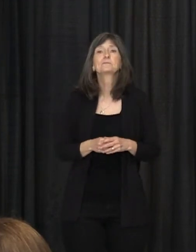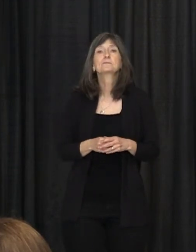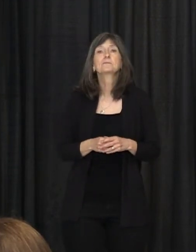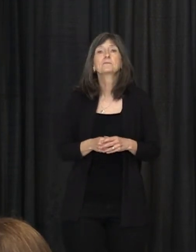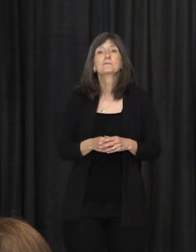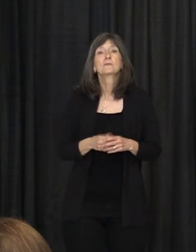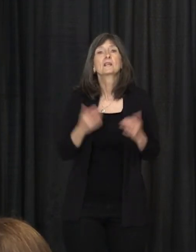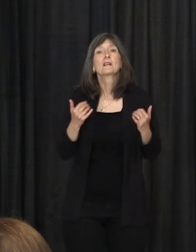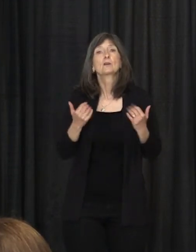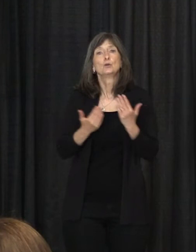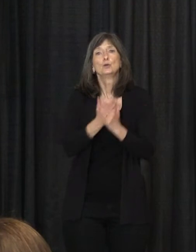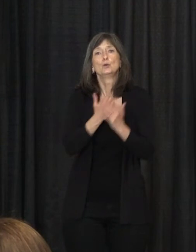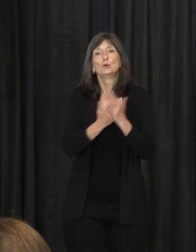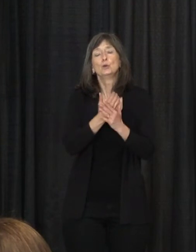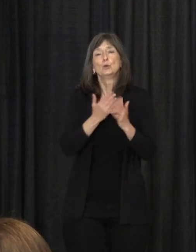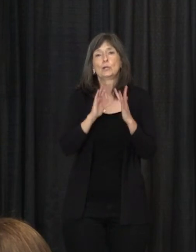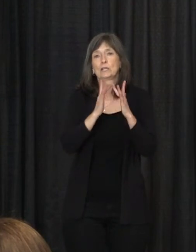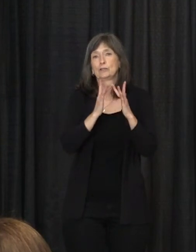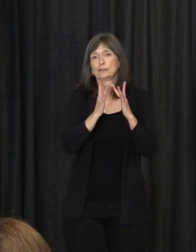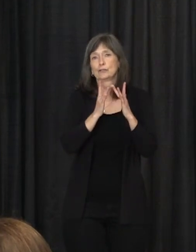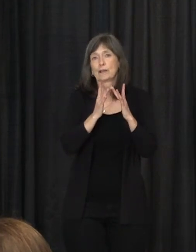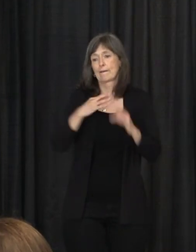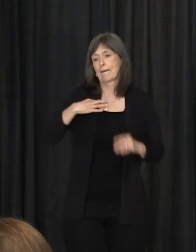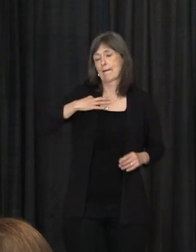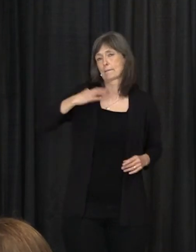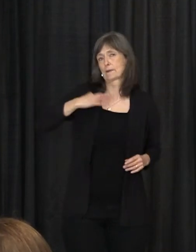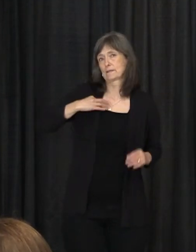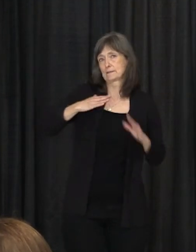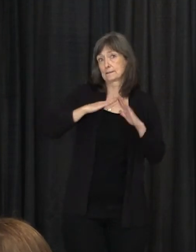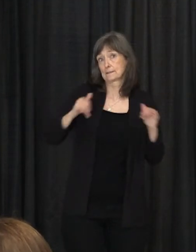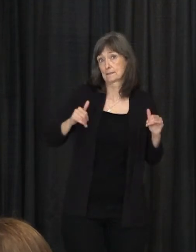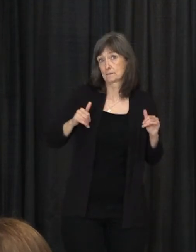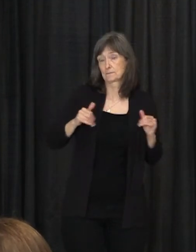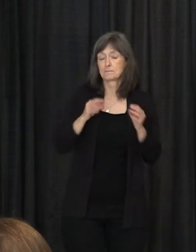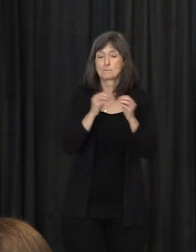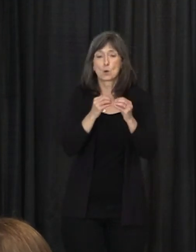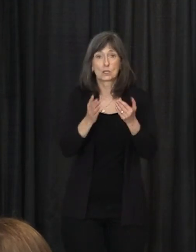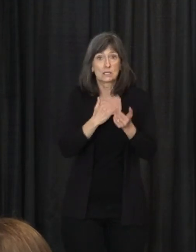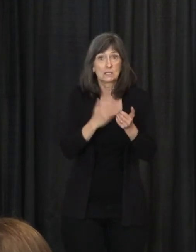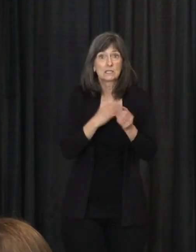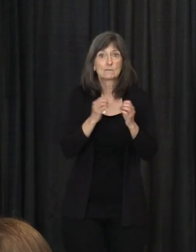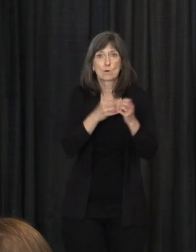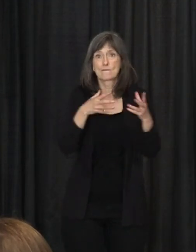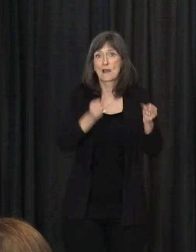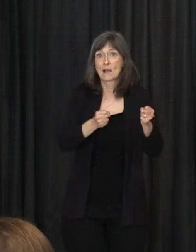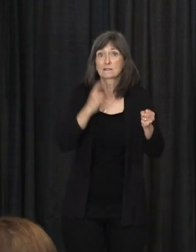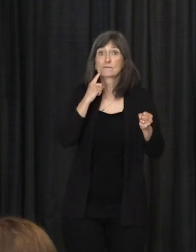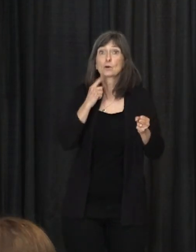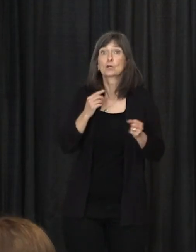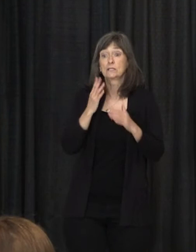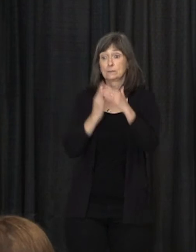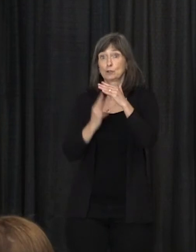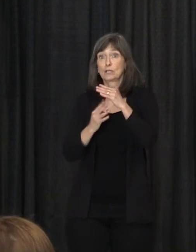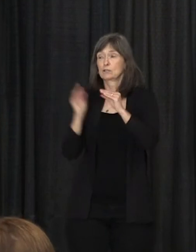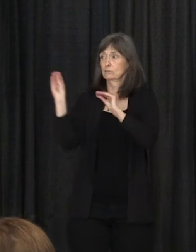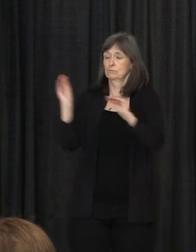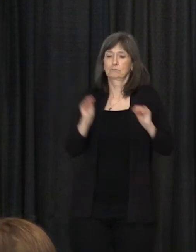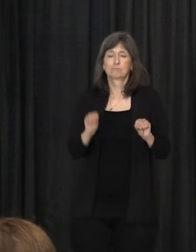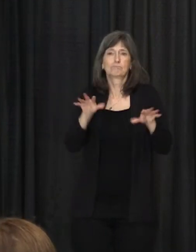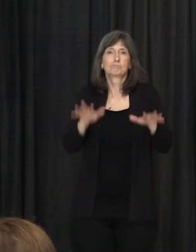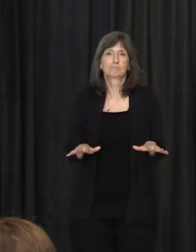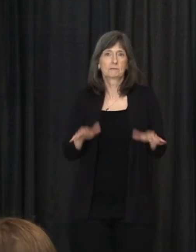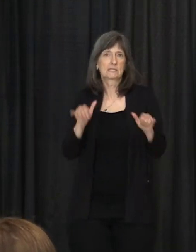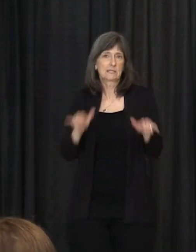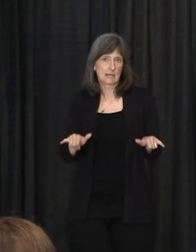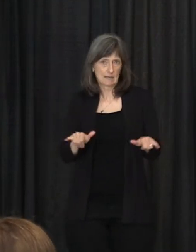a new online application system to make it easier and faster for newcomers to Canada to settle right here in